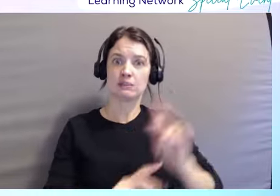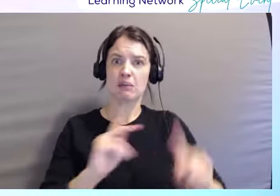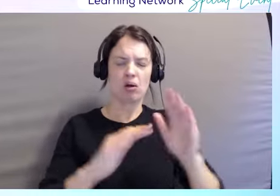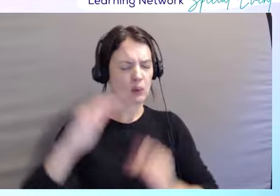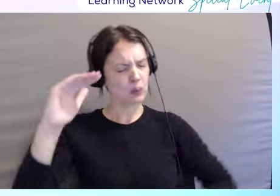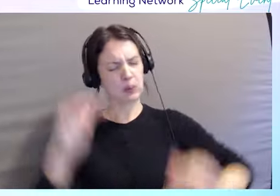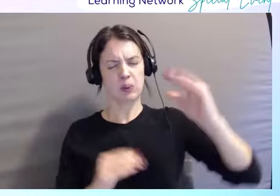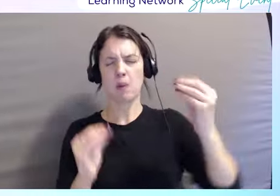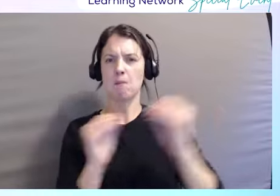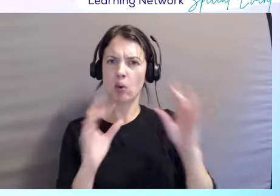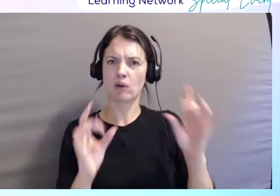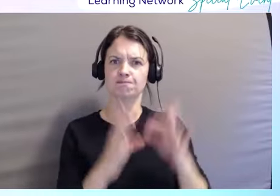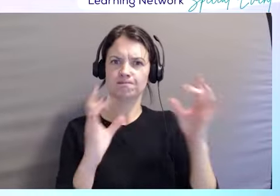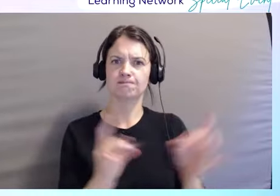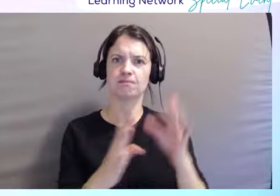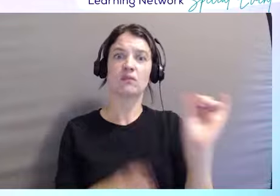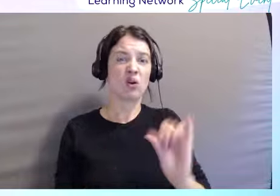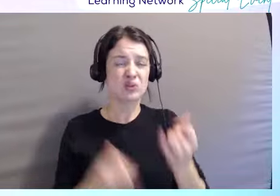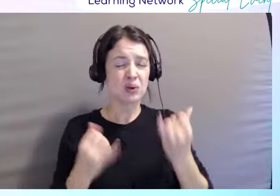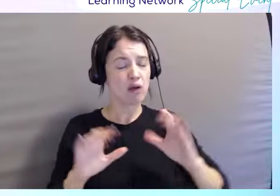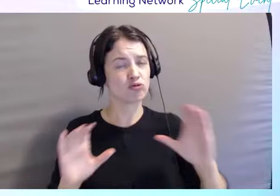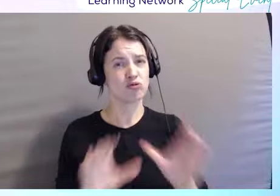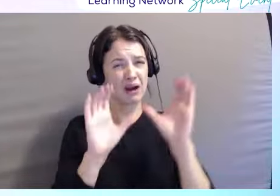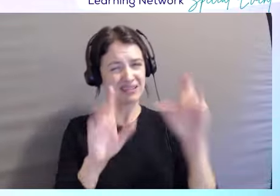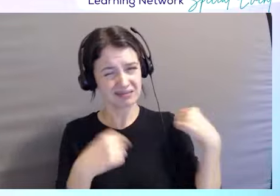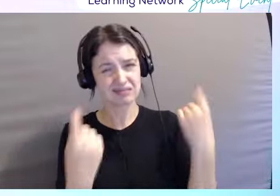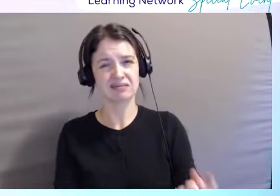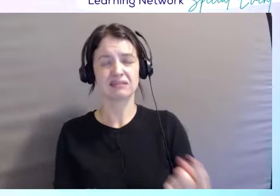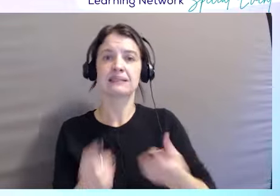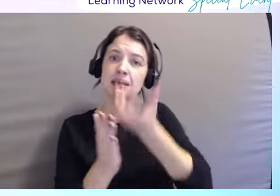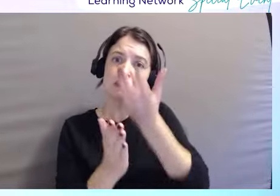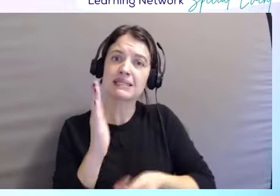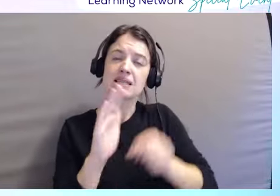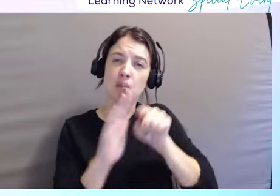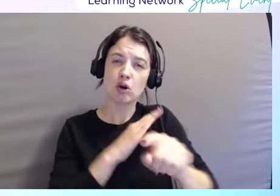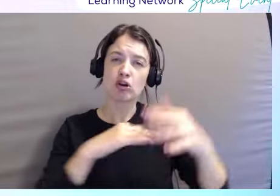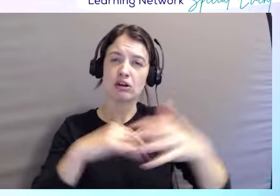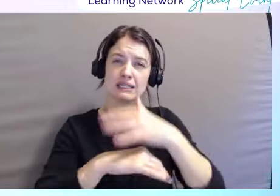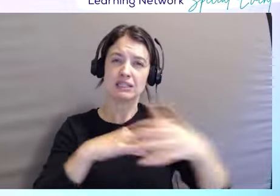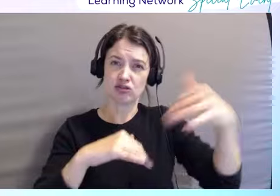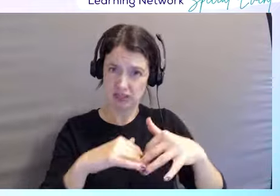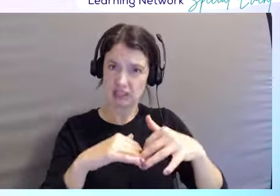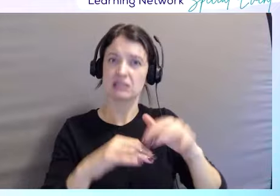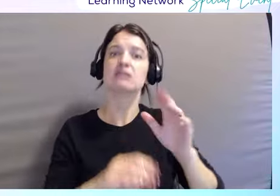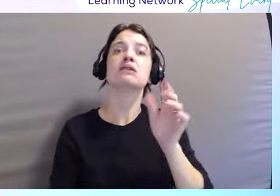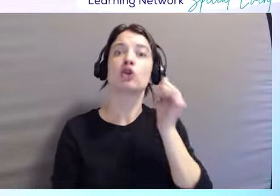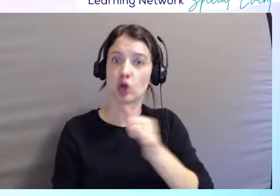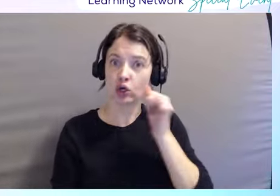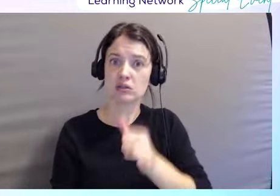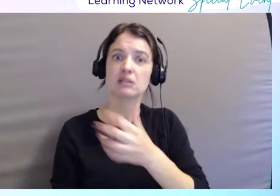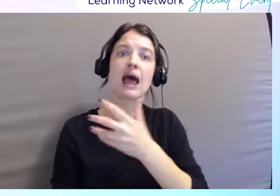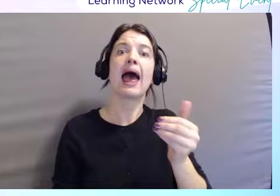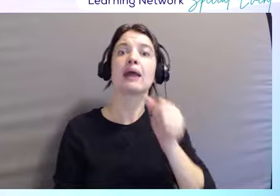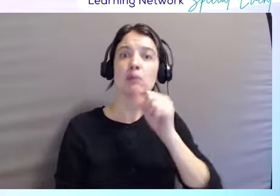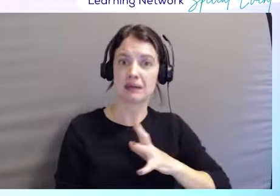a crisis of missing and murdered Indigenous women and girls and 2S LGBTQIA+ peoples. We recognize